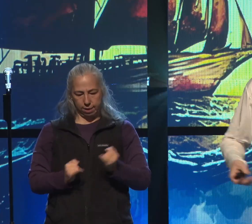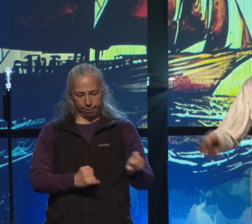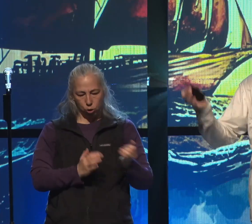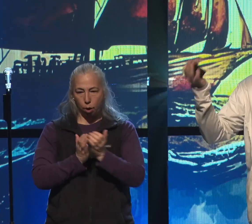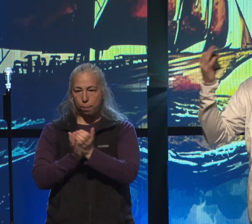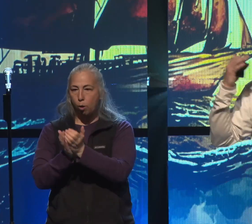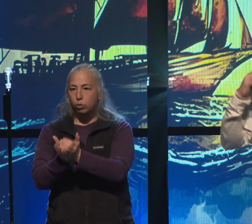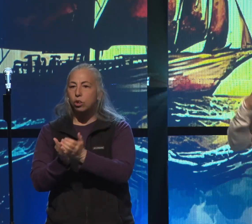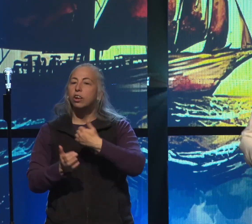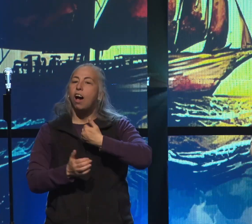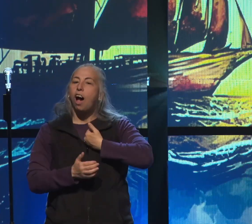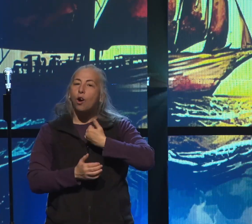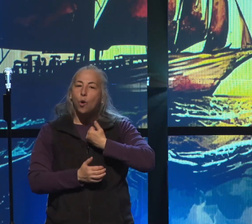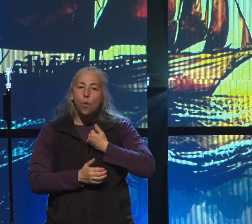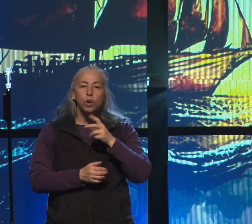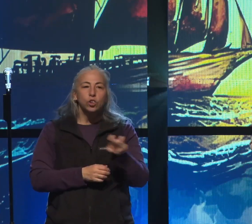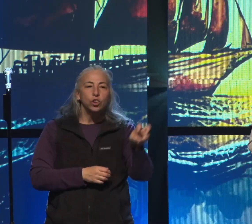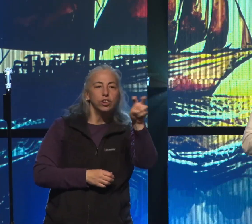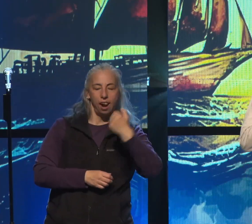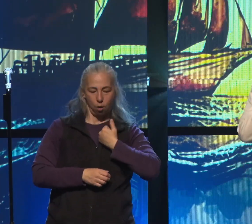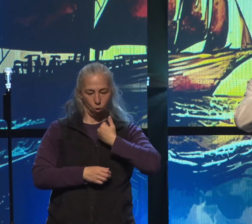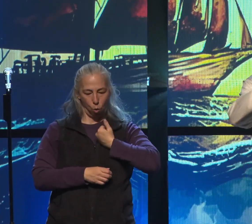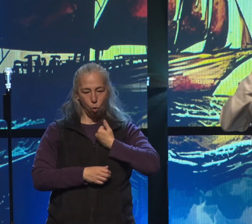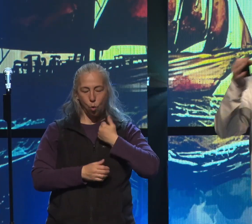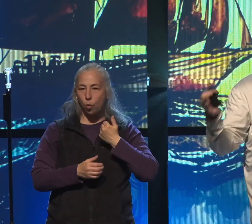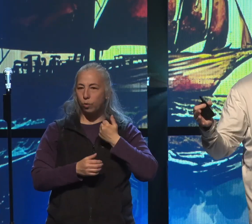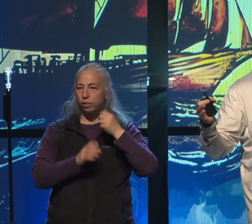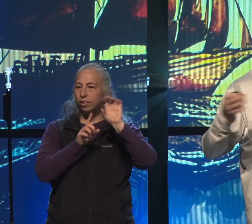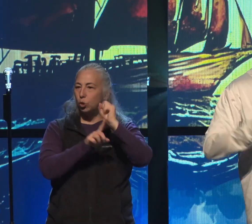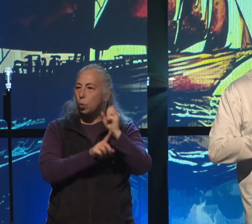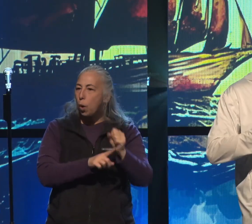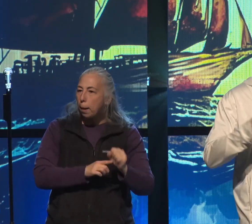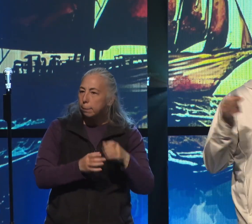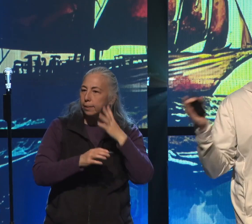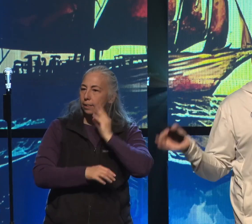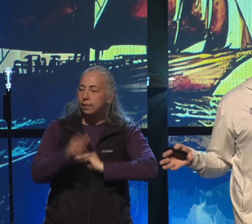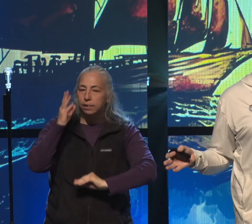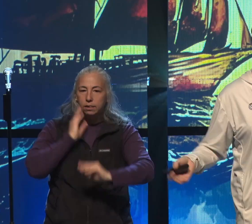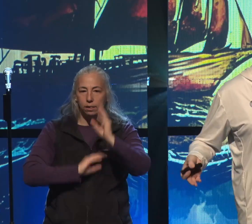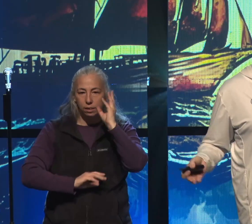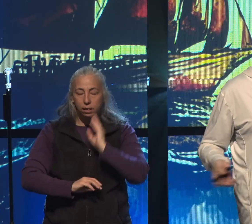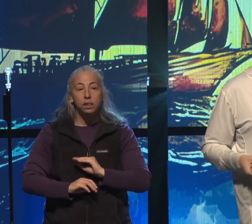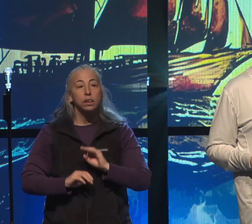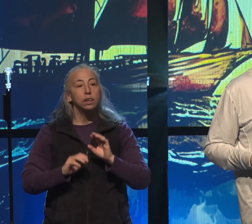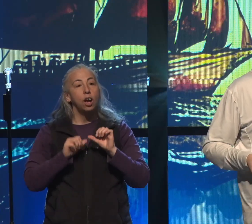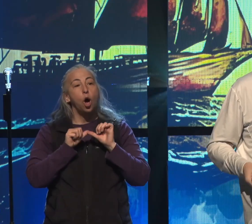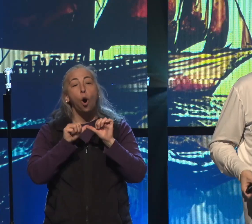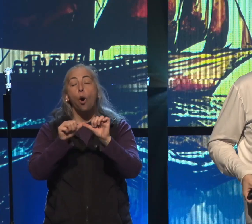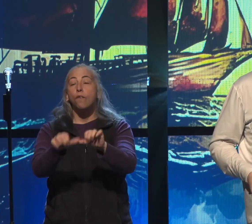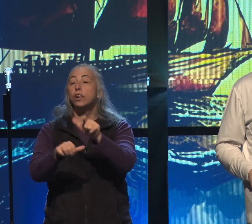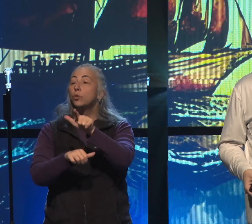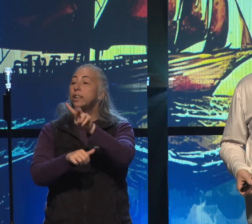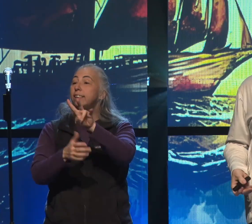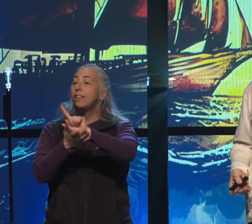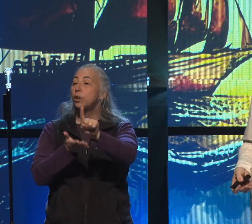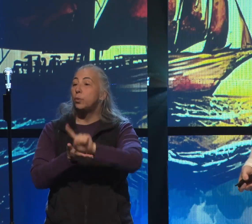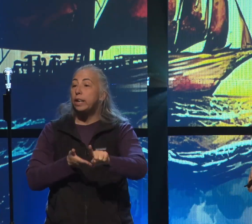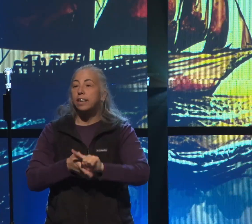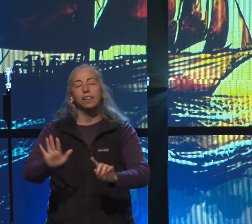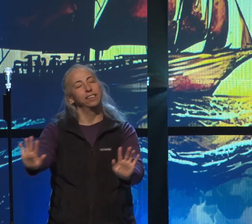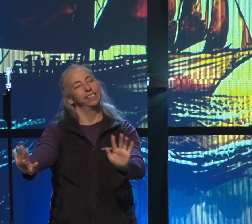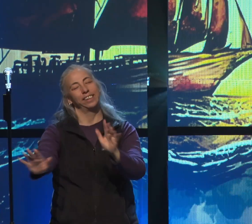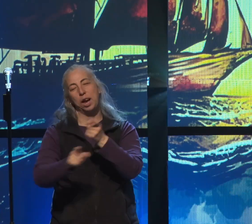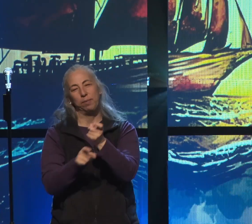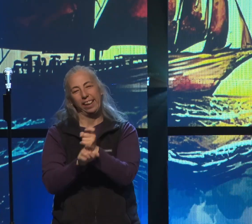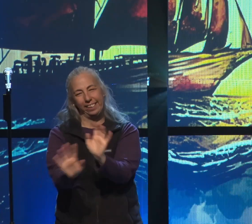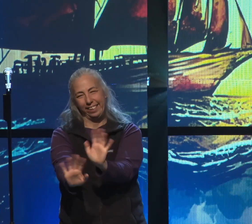own journey, and we all have our own storms. And throughout this series, over the next 27 weeks, no, I'm just kidding. It's not that long. It's